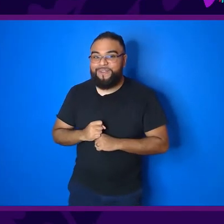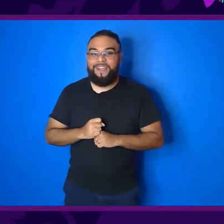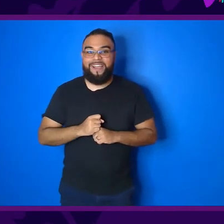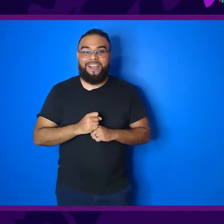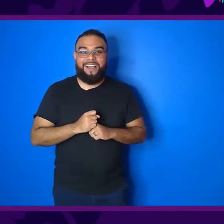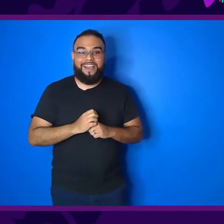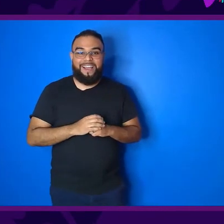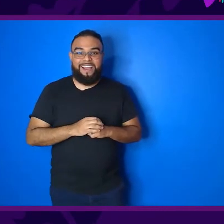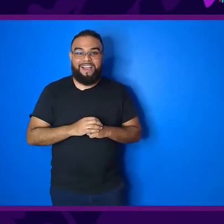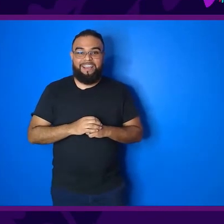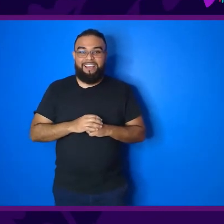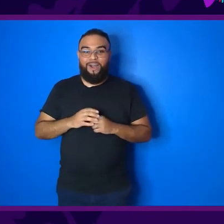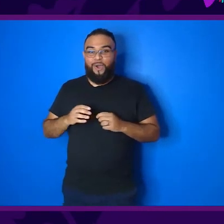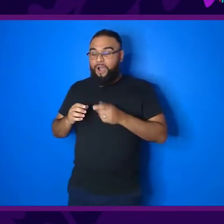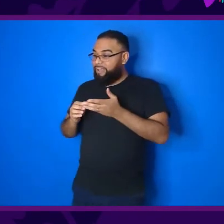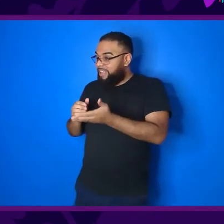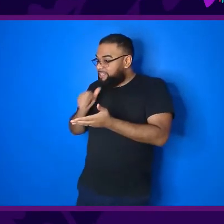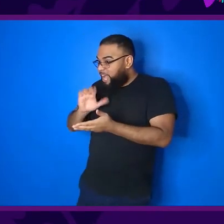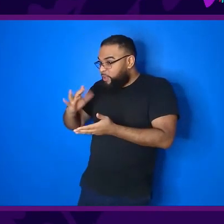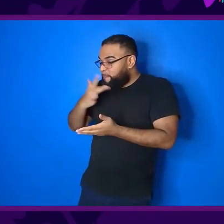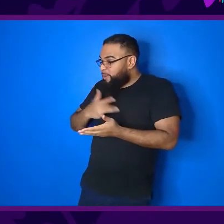not even your birthday.